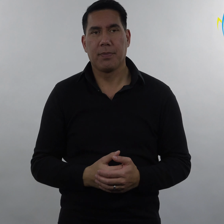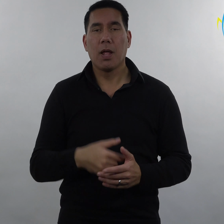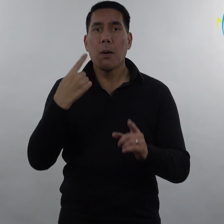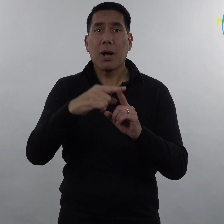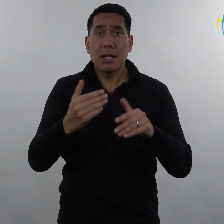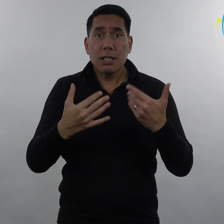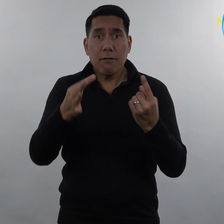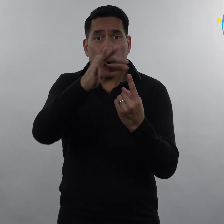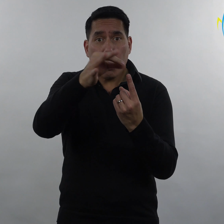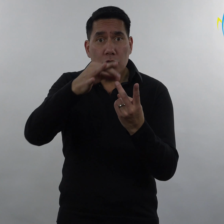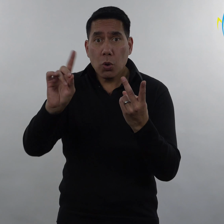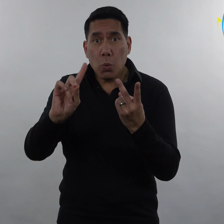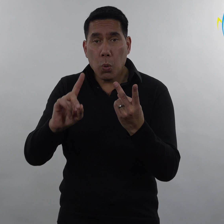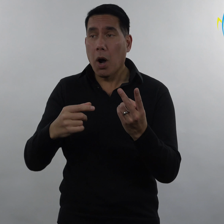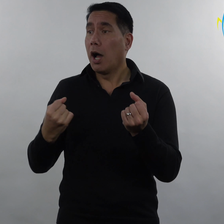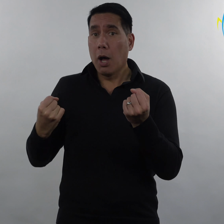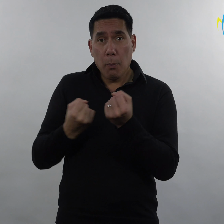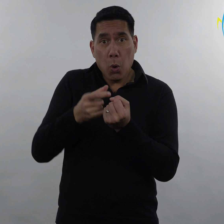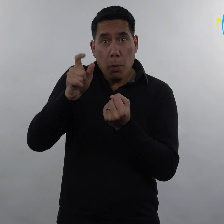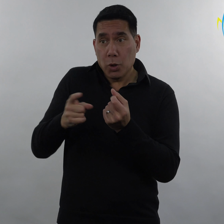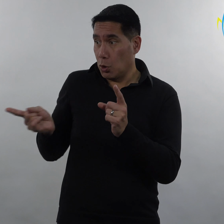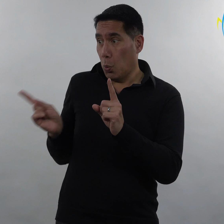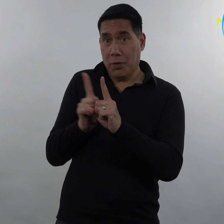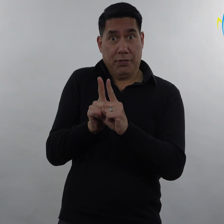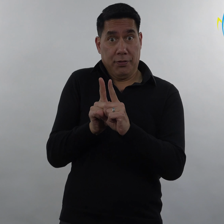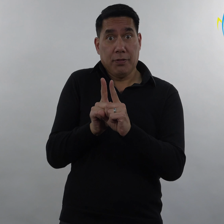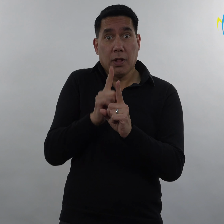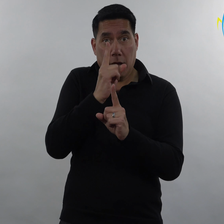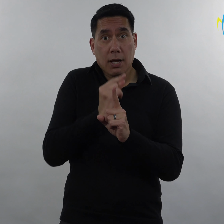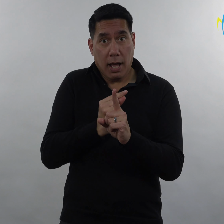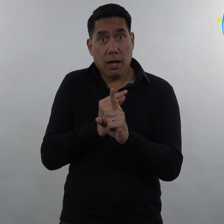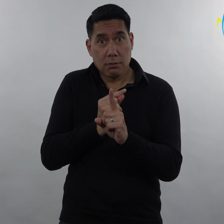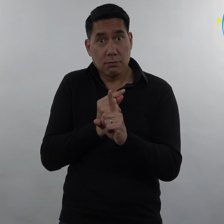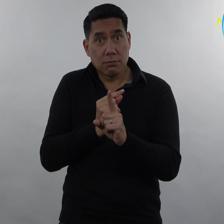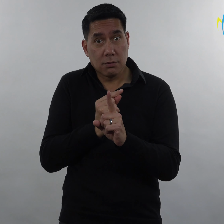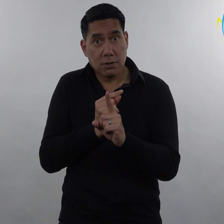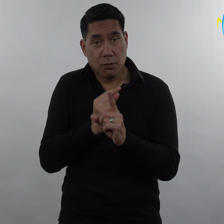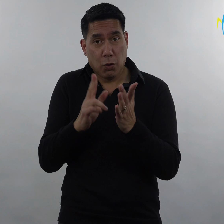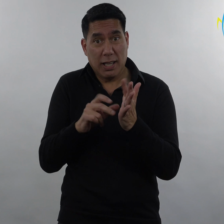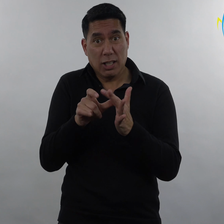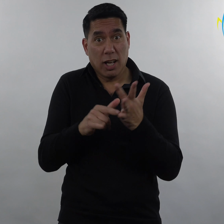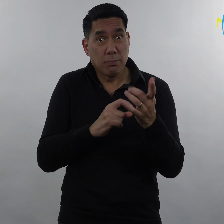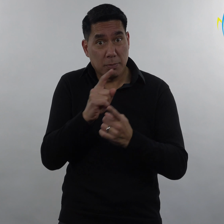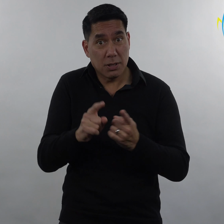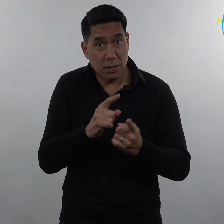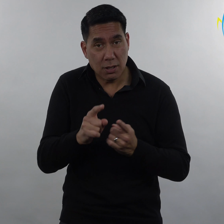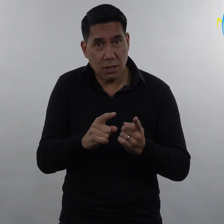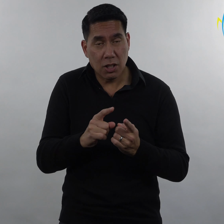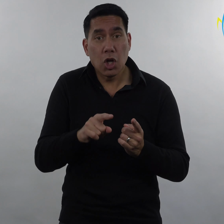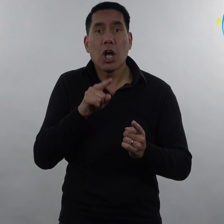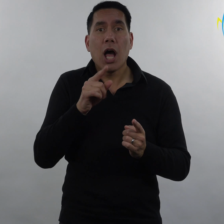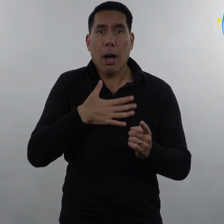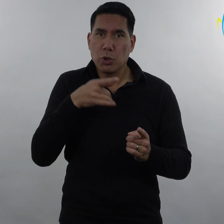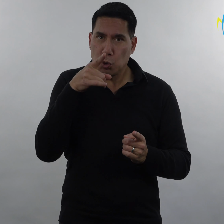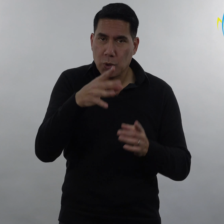be given the option of having a support person attend the NDIS planning meeting with you. You can choose which